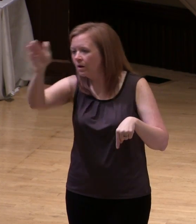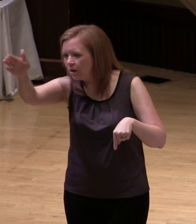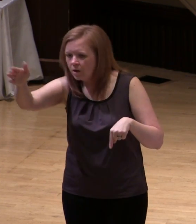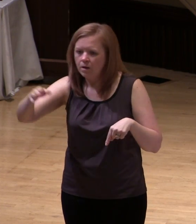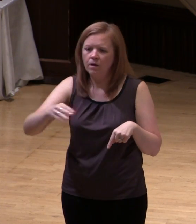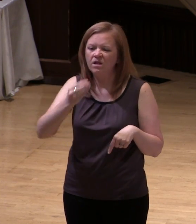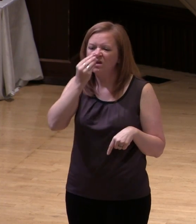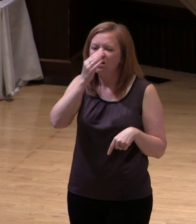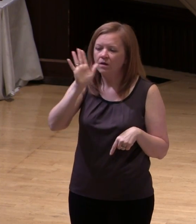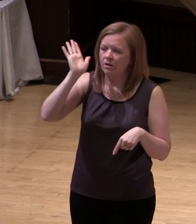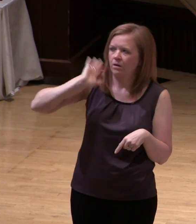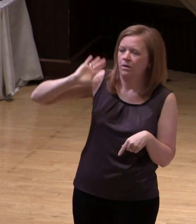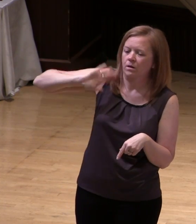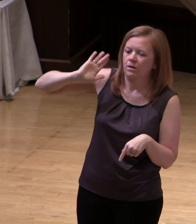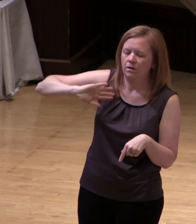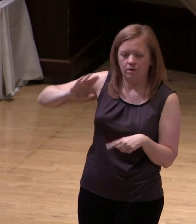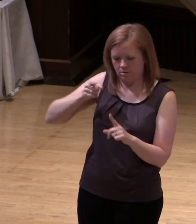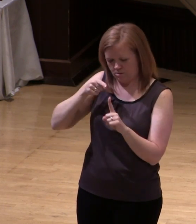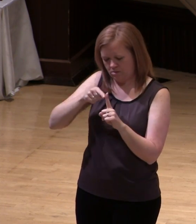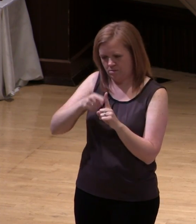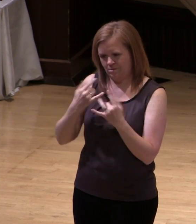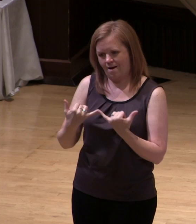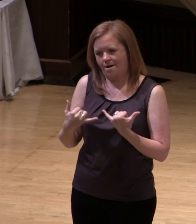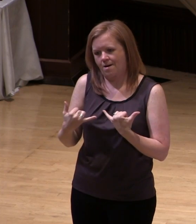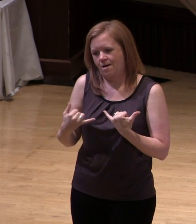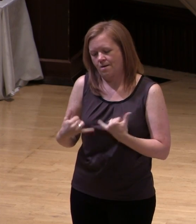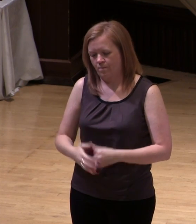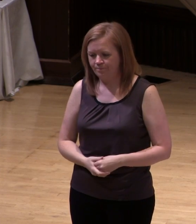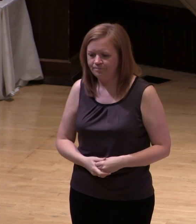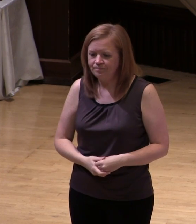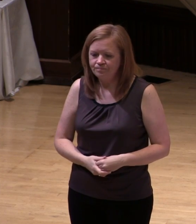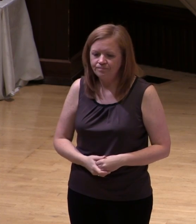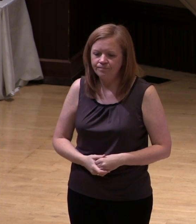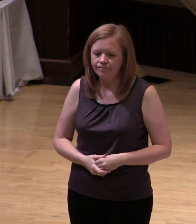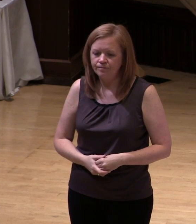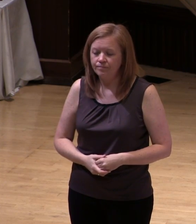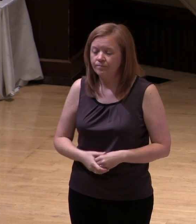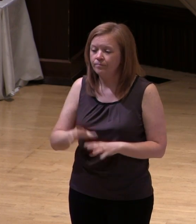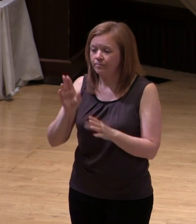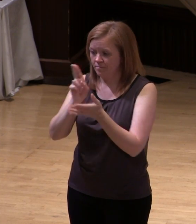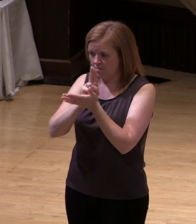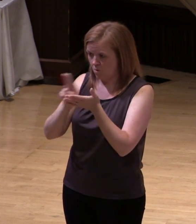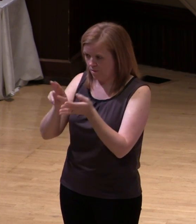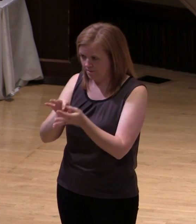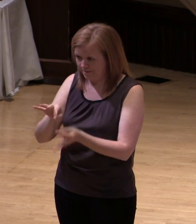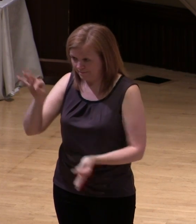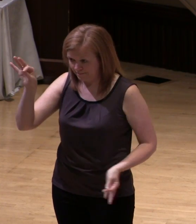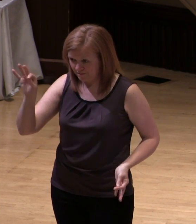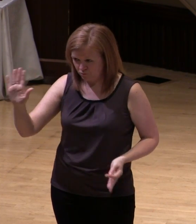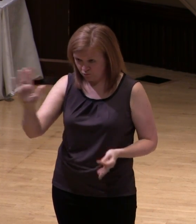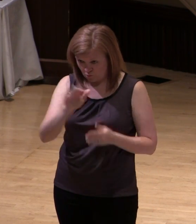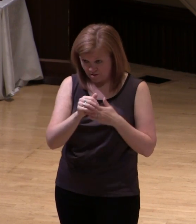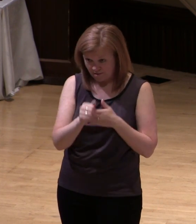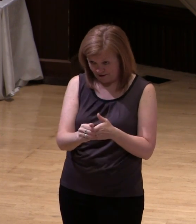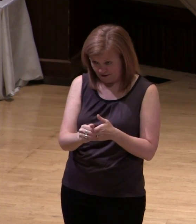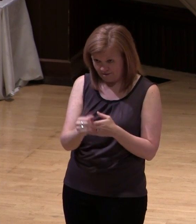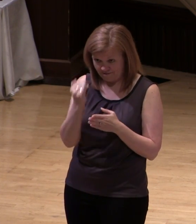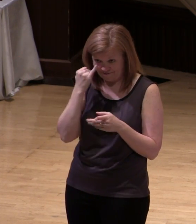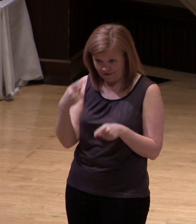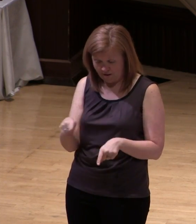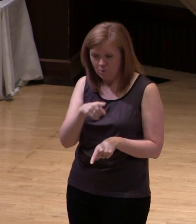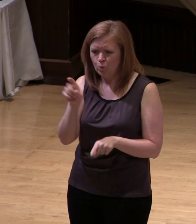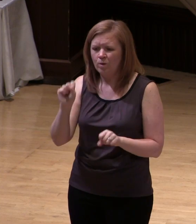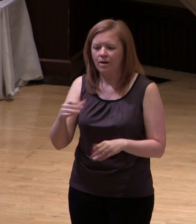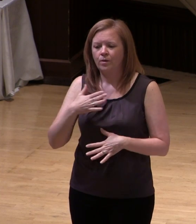and it doesn't care where you were last month. And so when the Holy Spirit is your guide, you